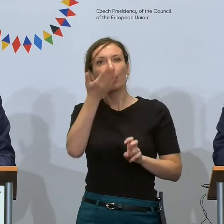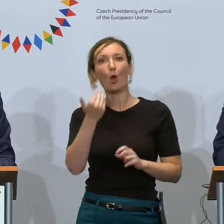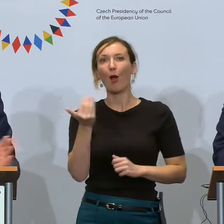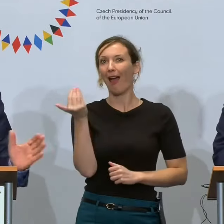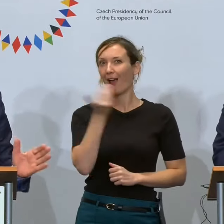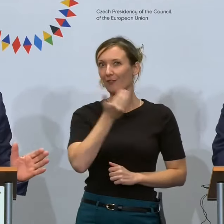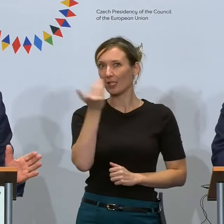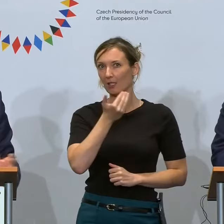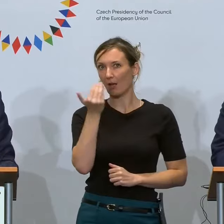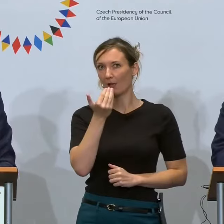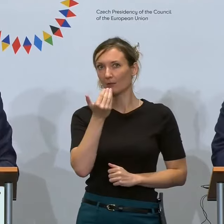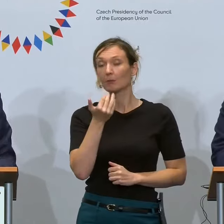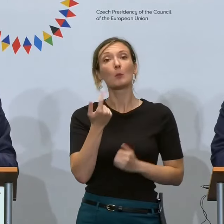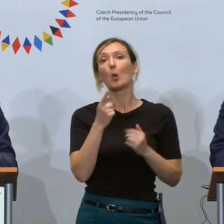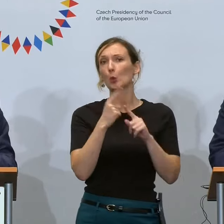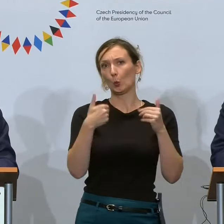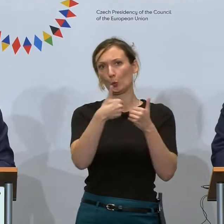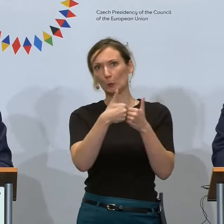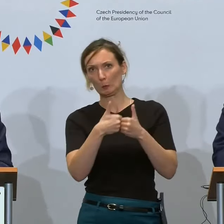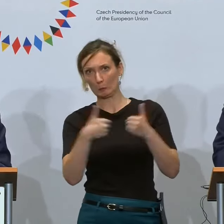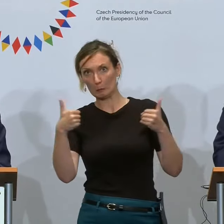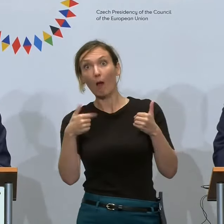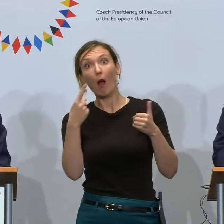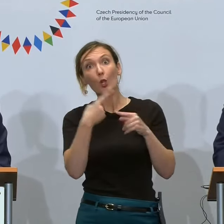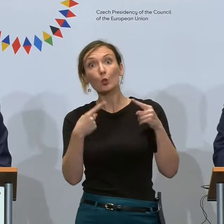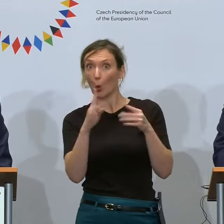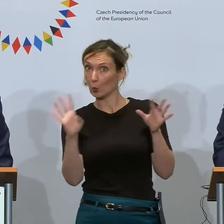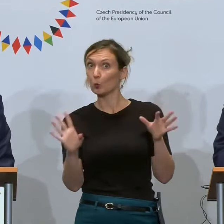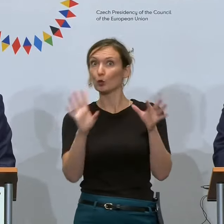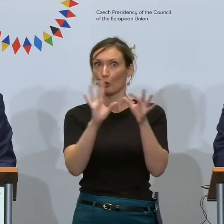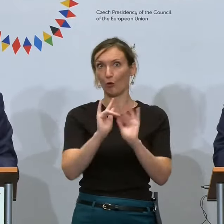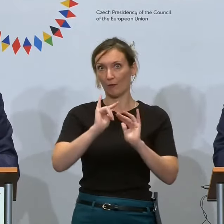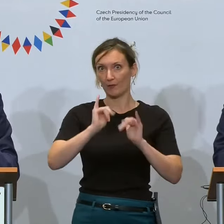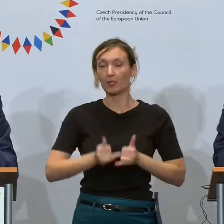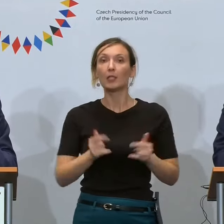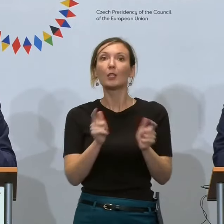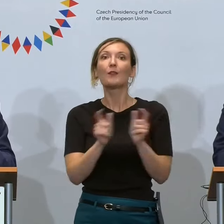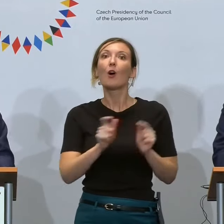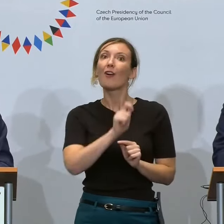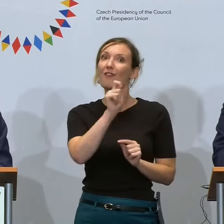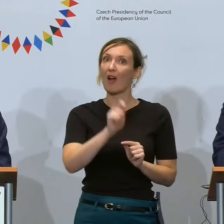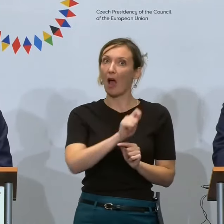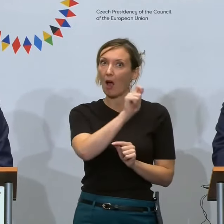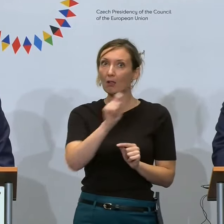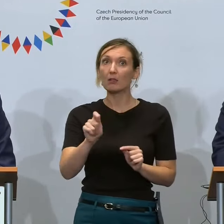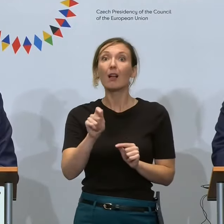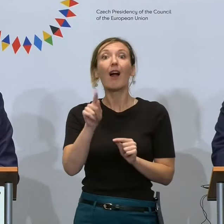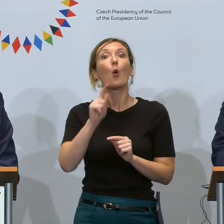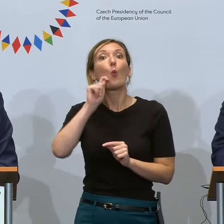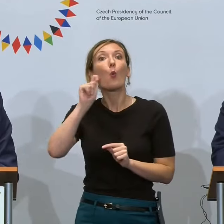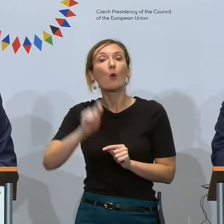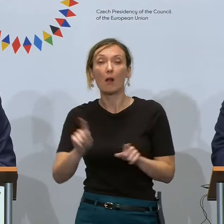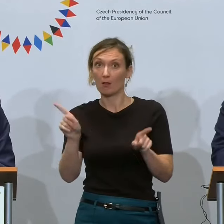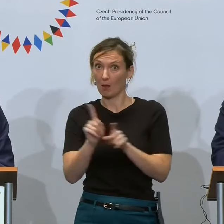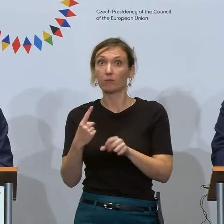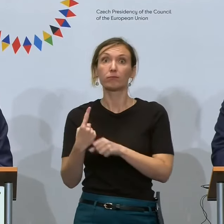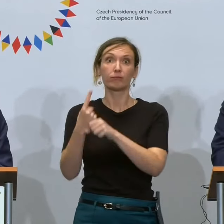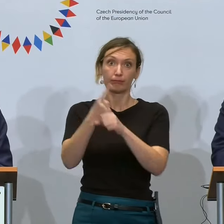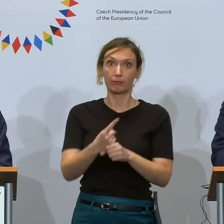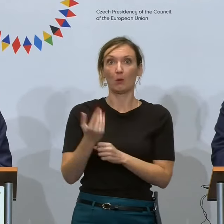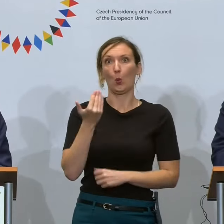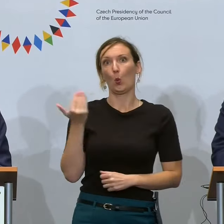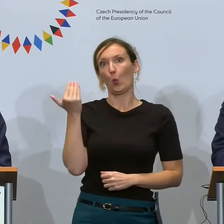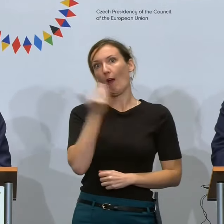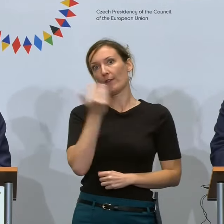This was a different issue, but not so different, because the war is affecting very much